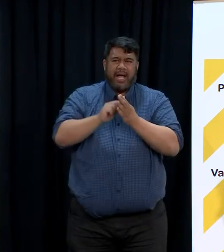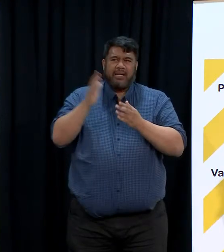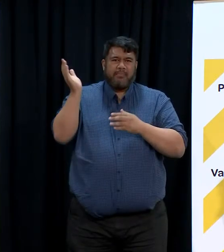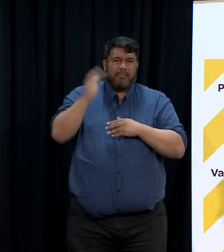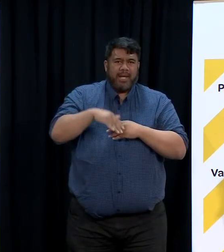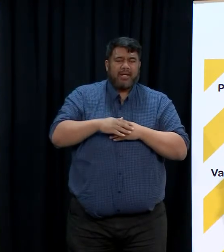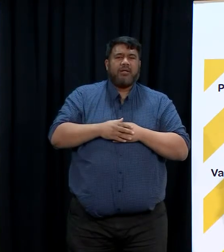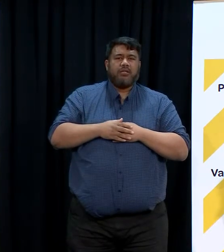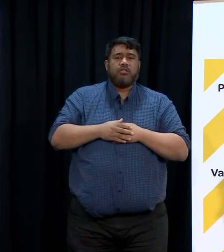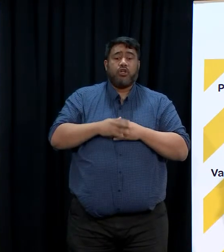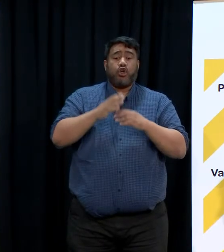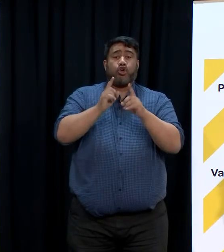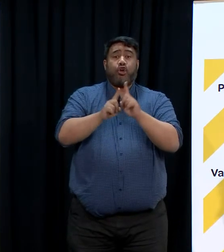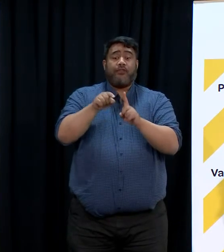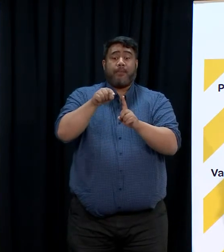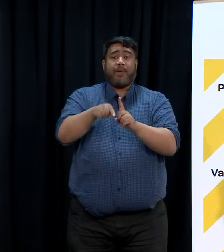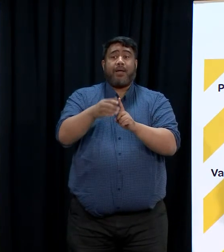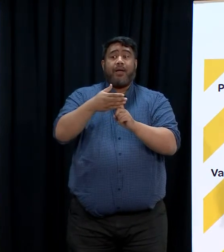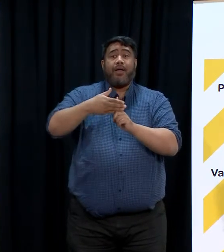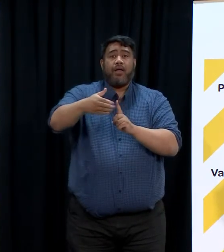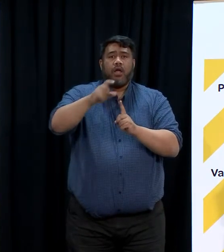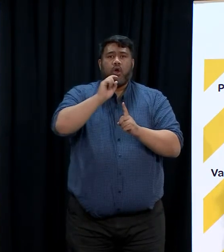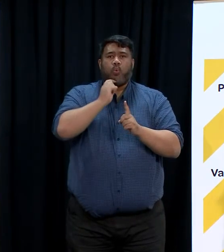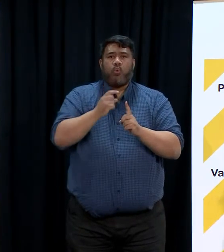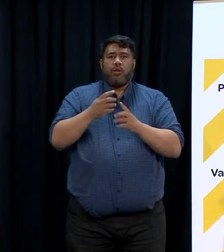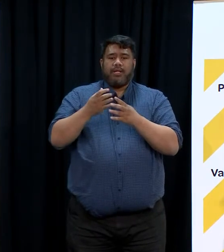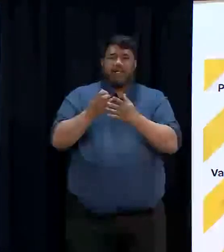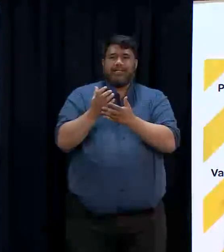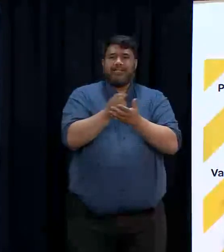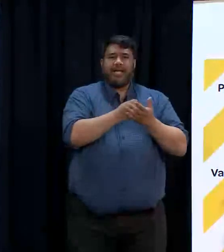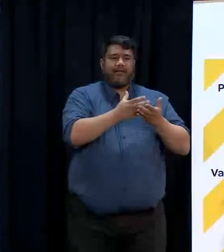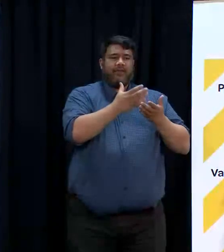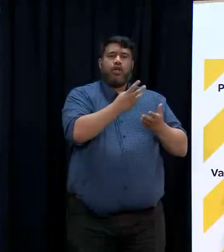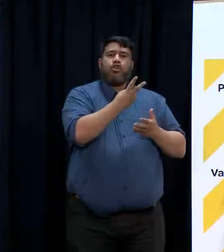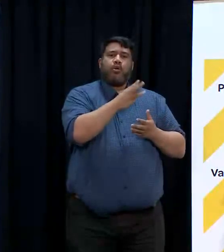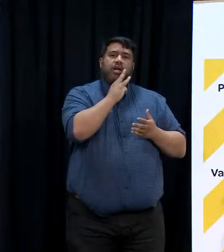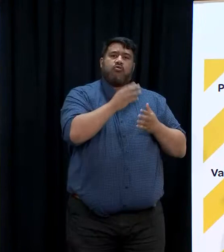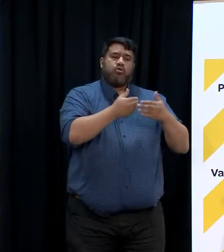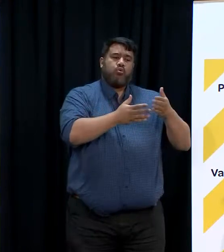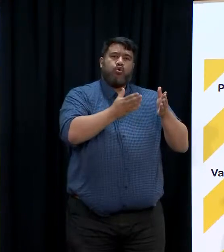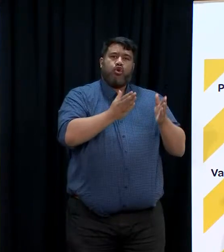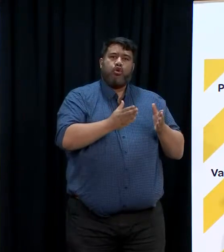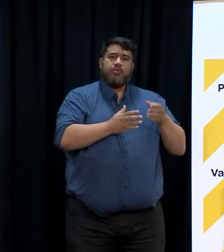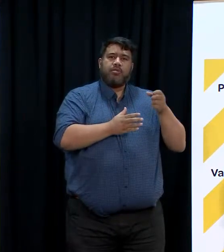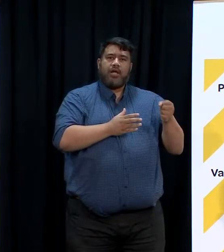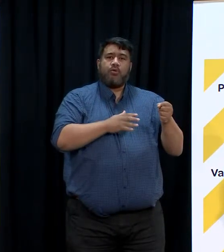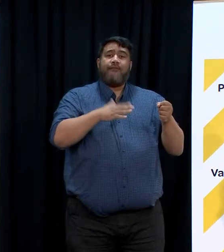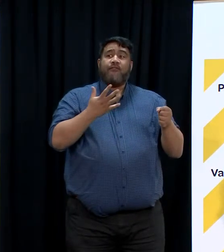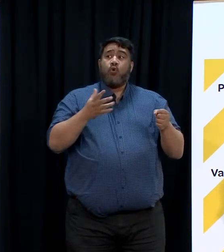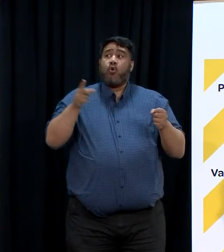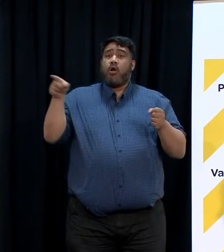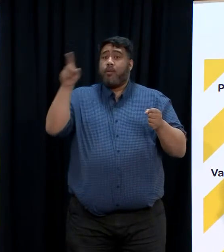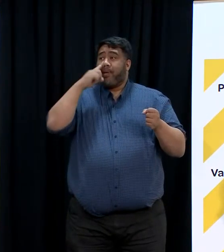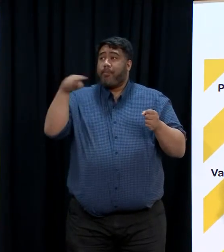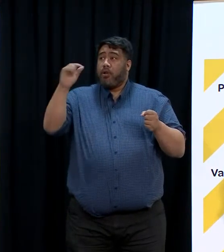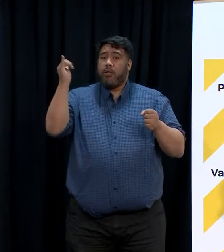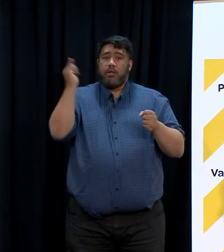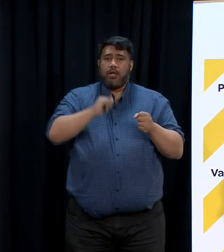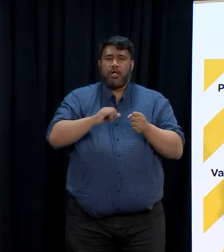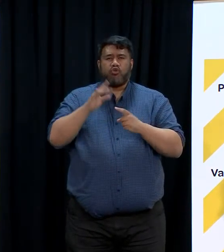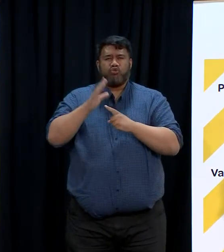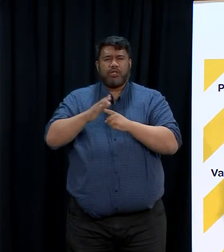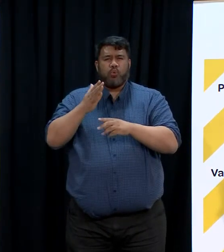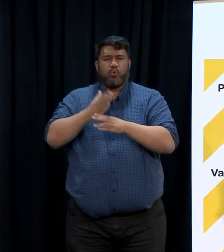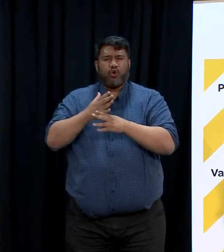November, there will be an ongoing allocation of 300 rooms per month in our MIQ facilities set aside for critical health workers. We have created